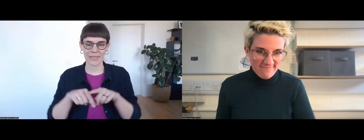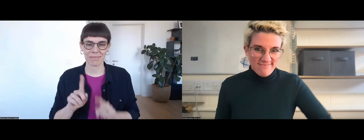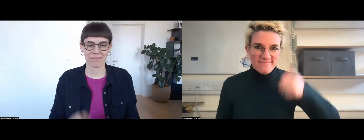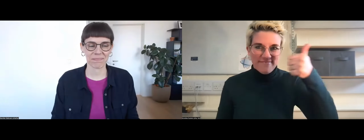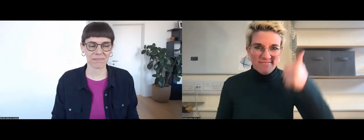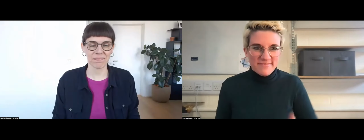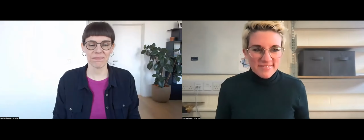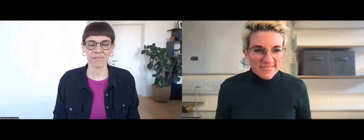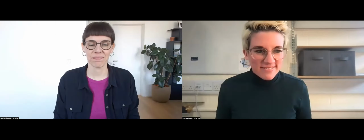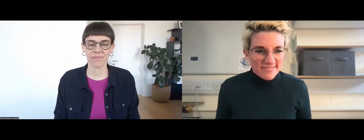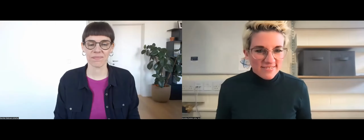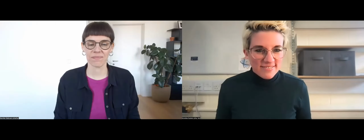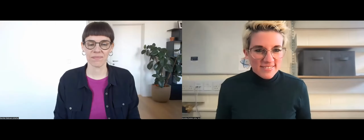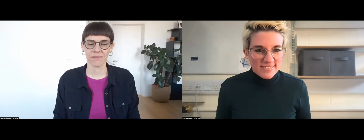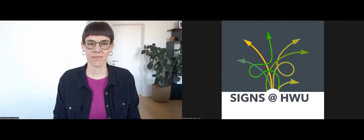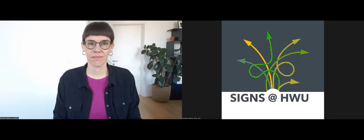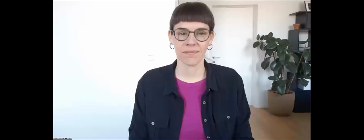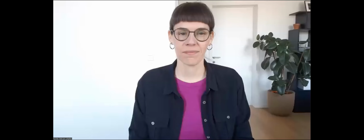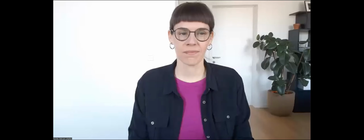Thank you. I'll share my screen.